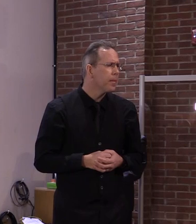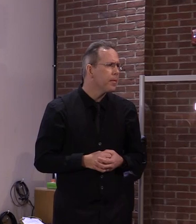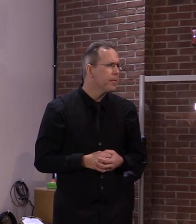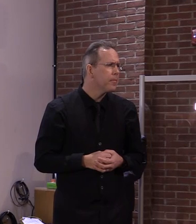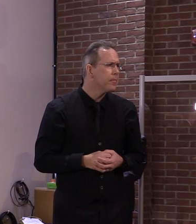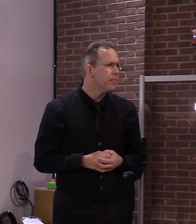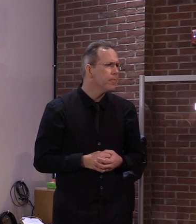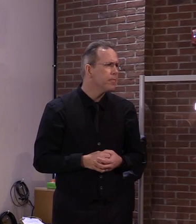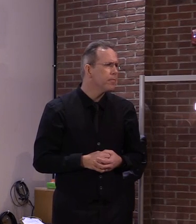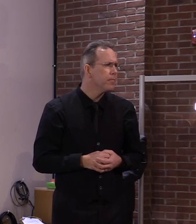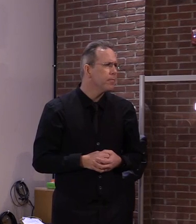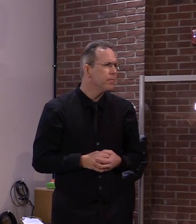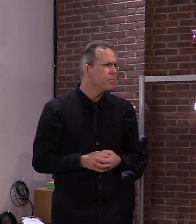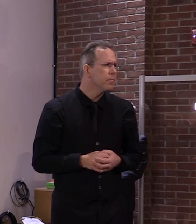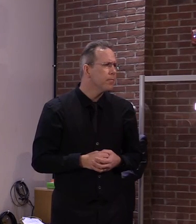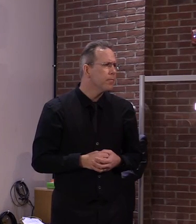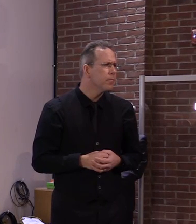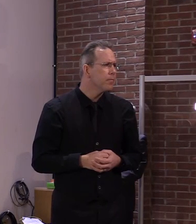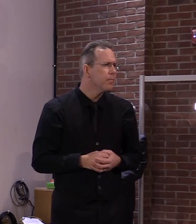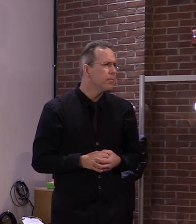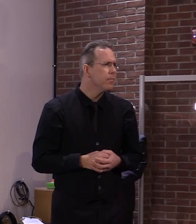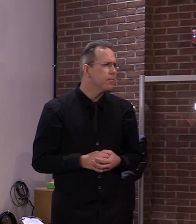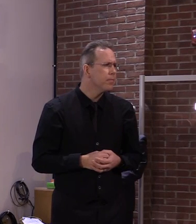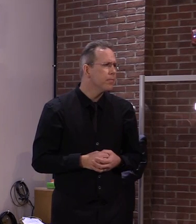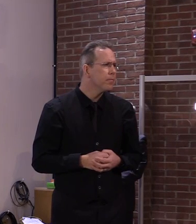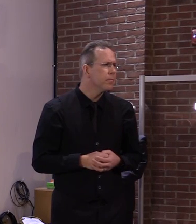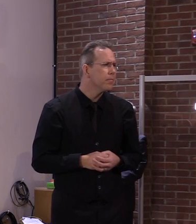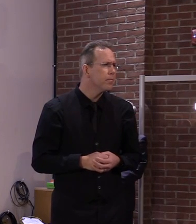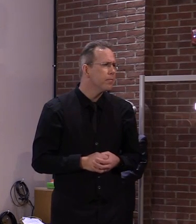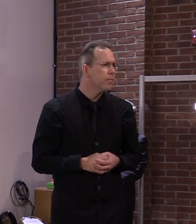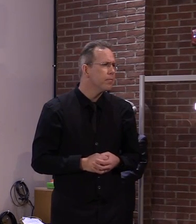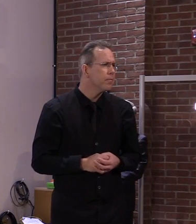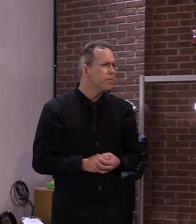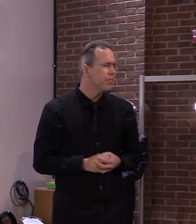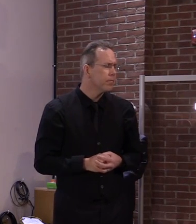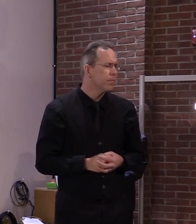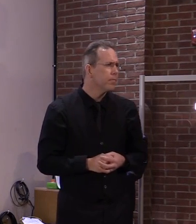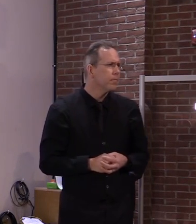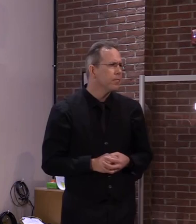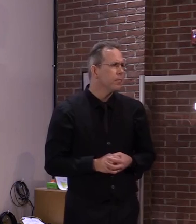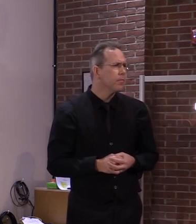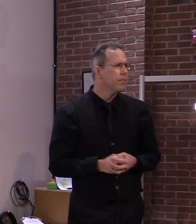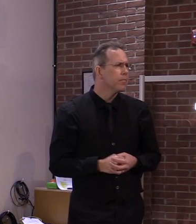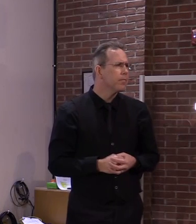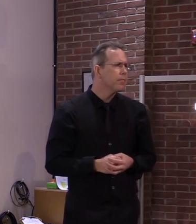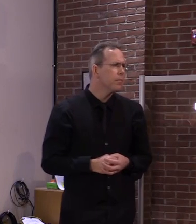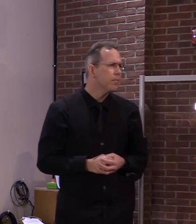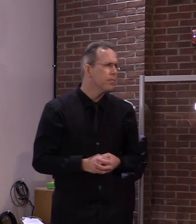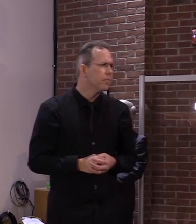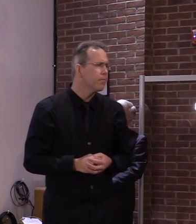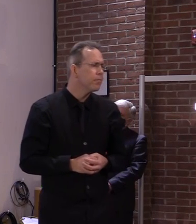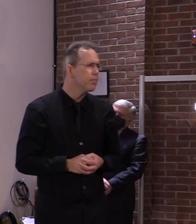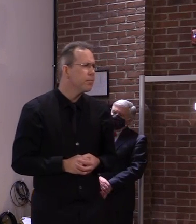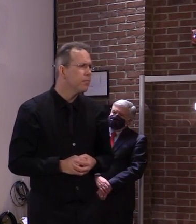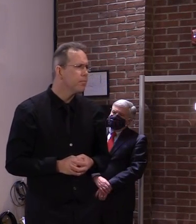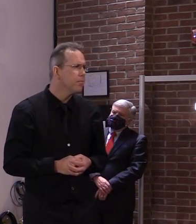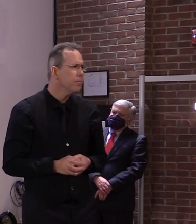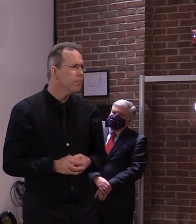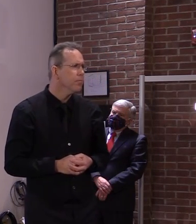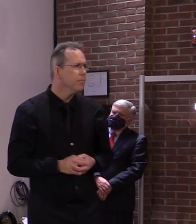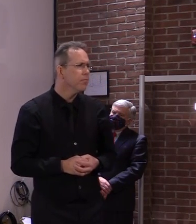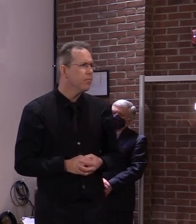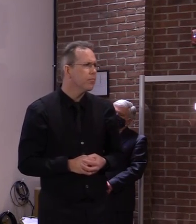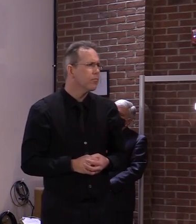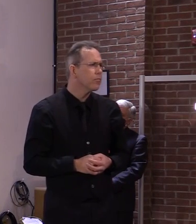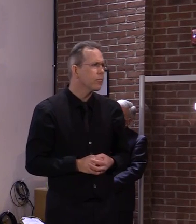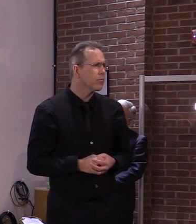closed because of social distancing, health concerns. If they have patrons that would like to